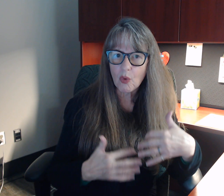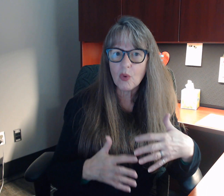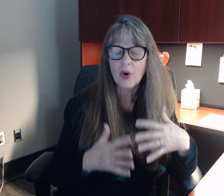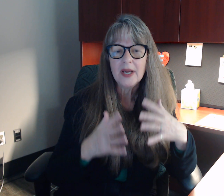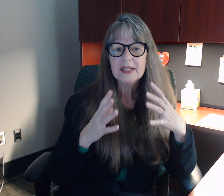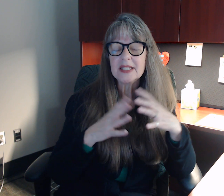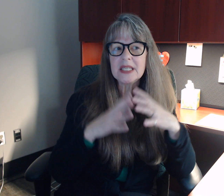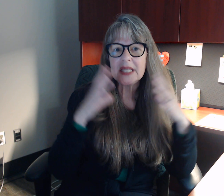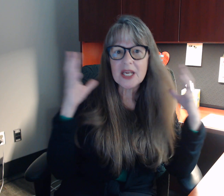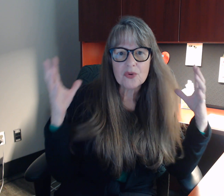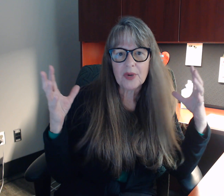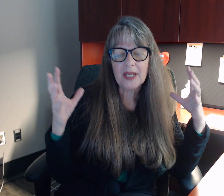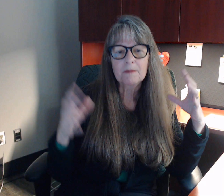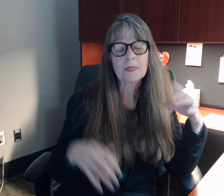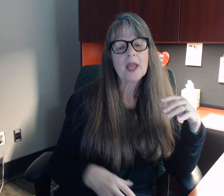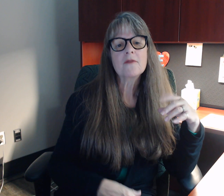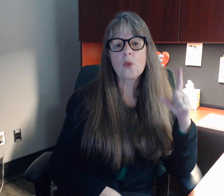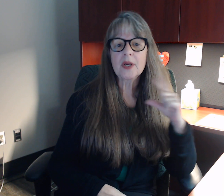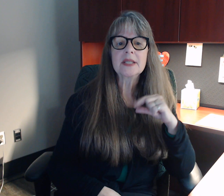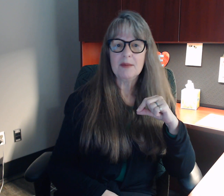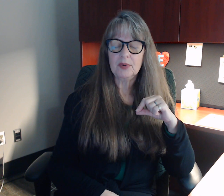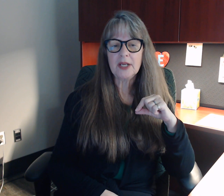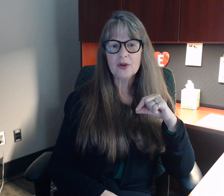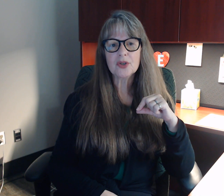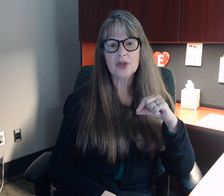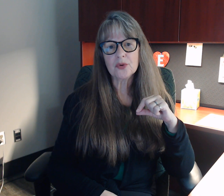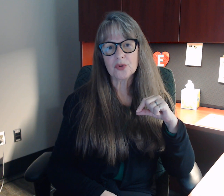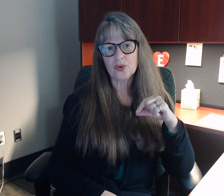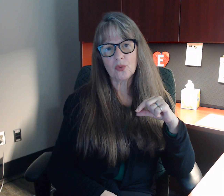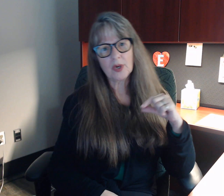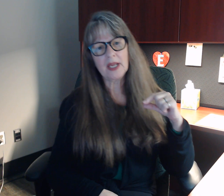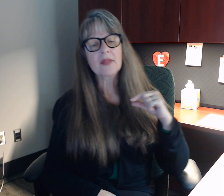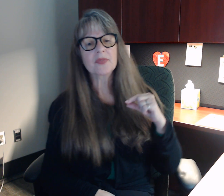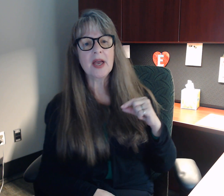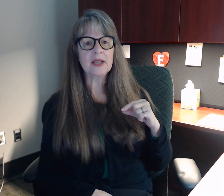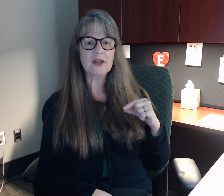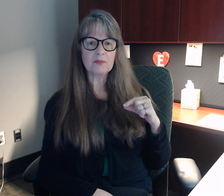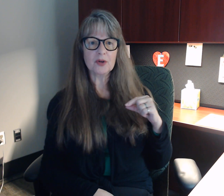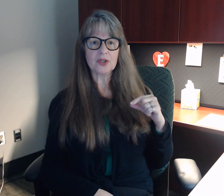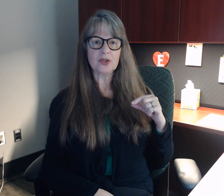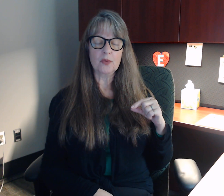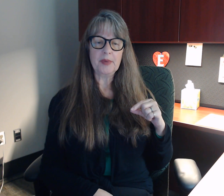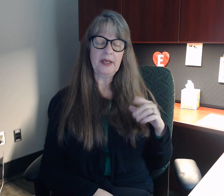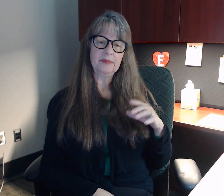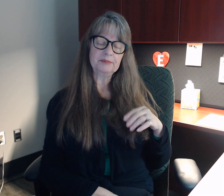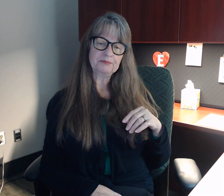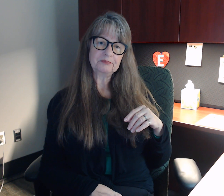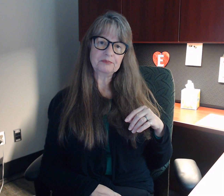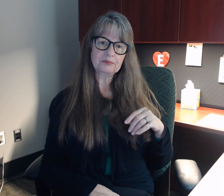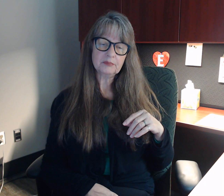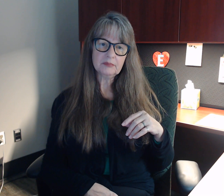whole scenery. For example, here's another story that a deaf person told me.